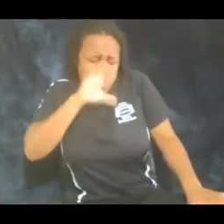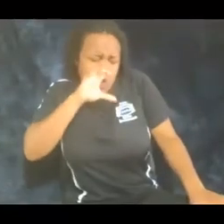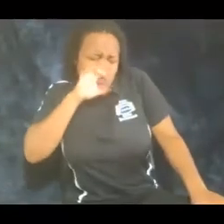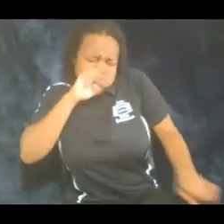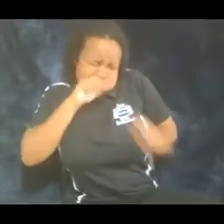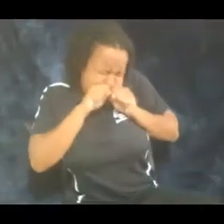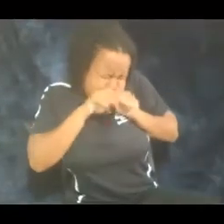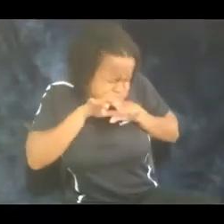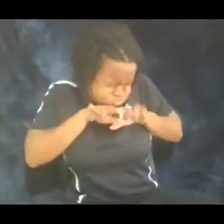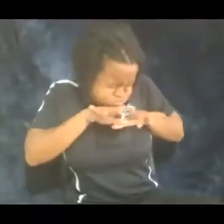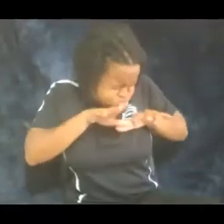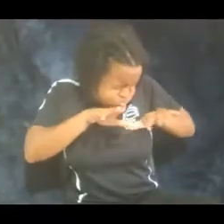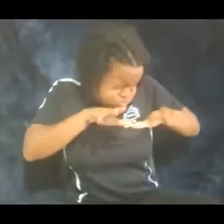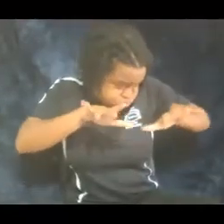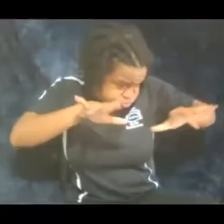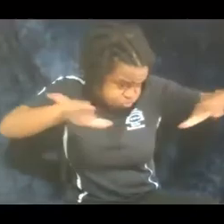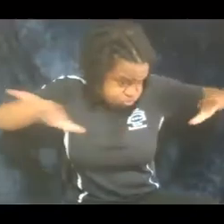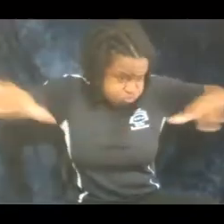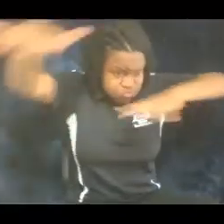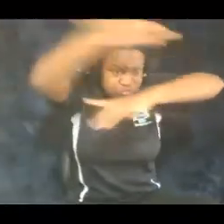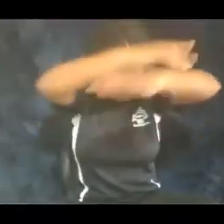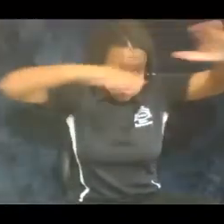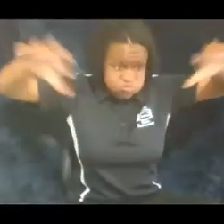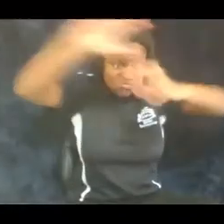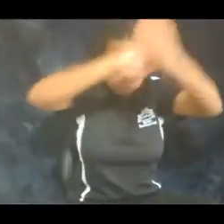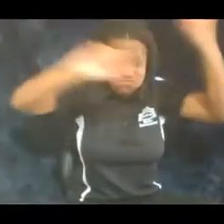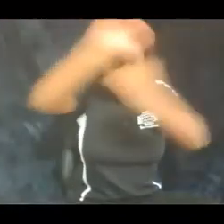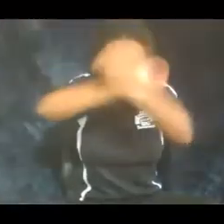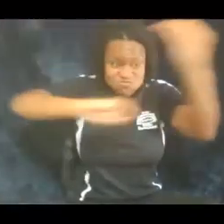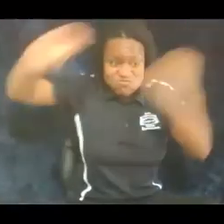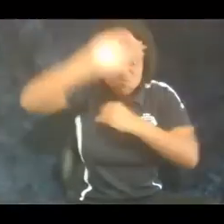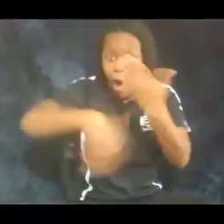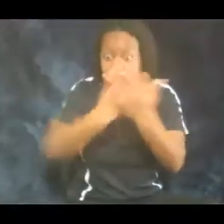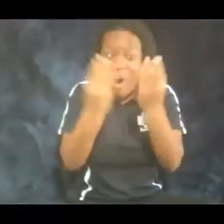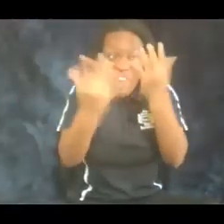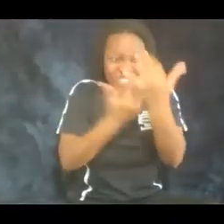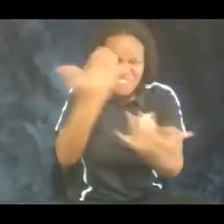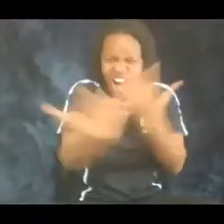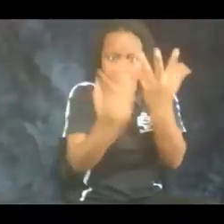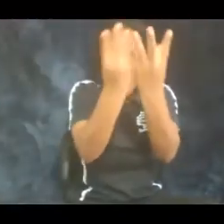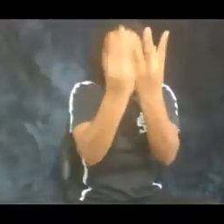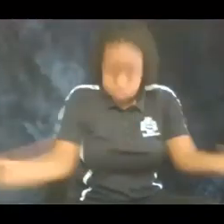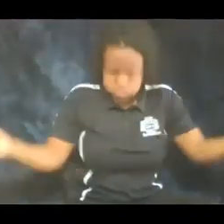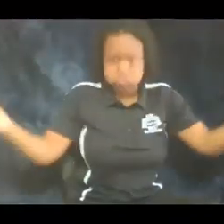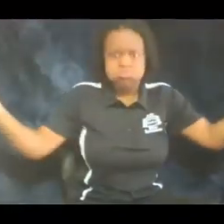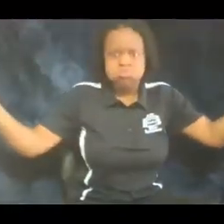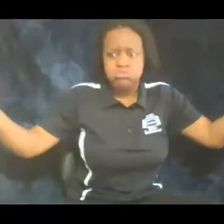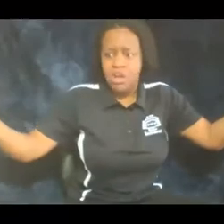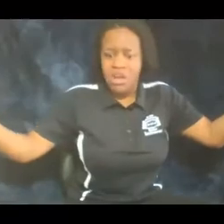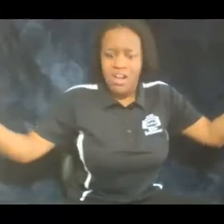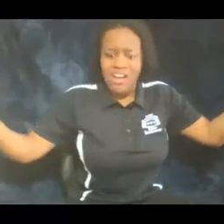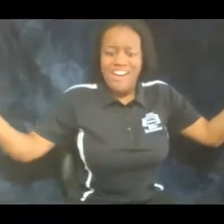room and put all the flames out. Blaze was pretty put out too, but the king was